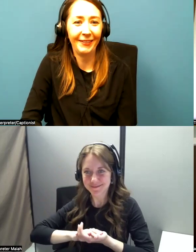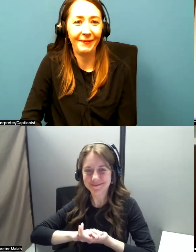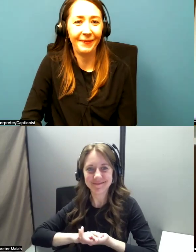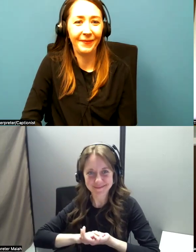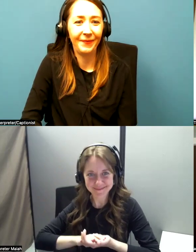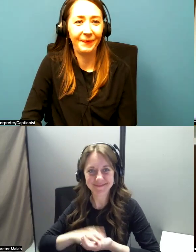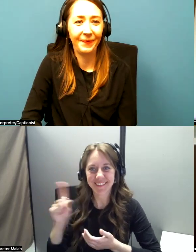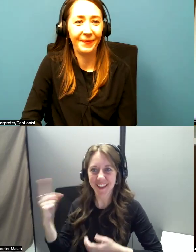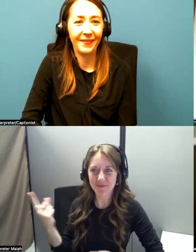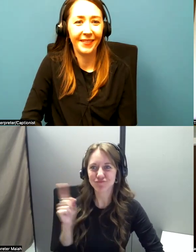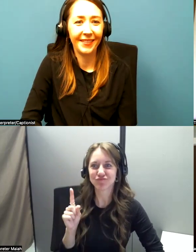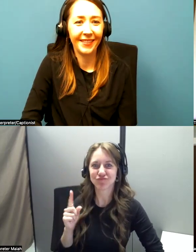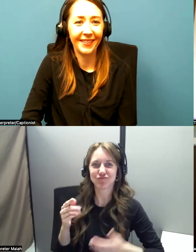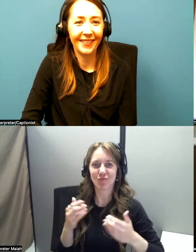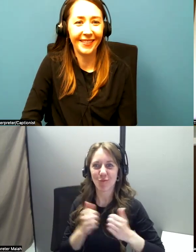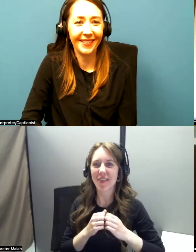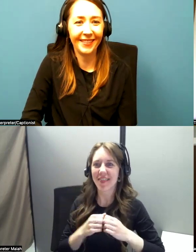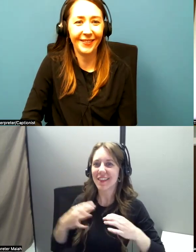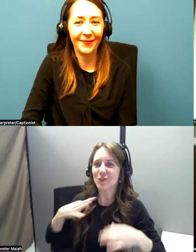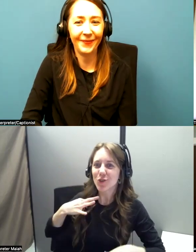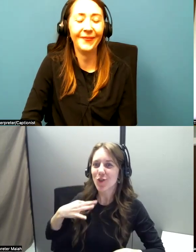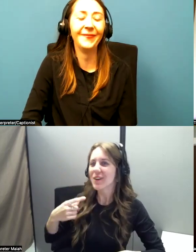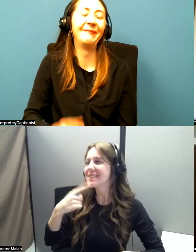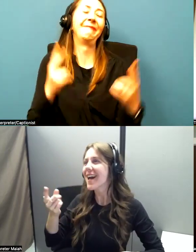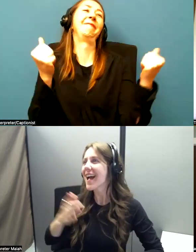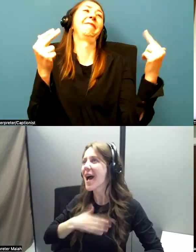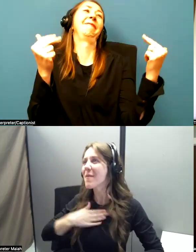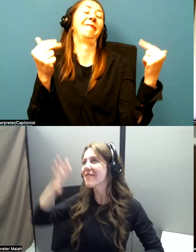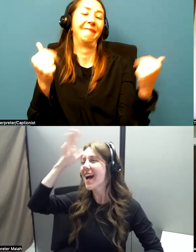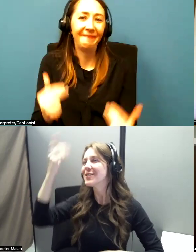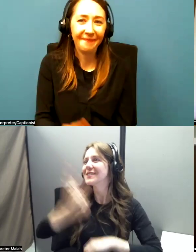teacher. I'm like, Happy Father's Day,